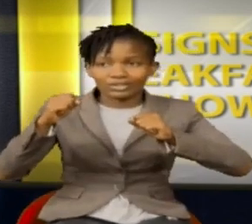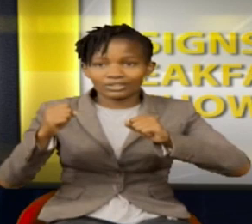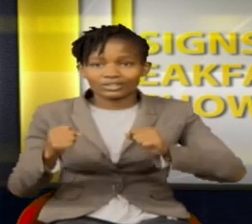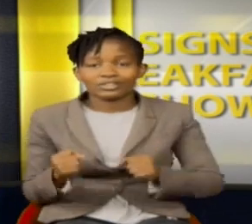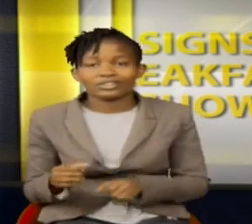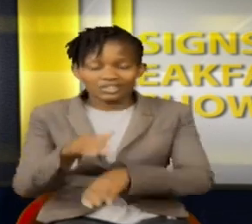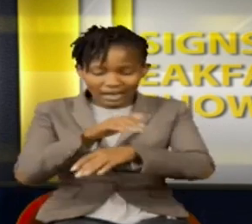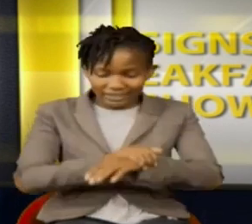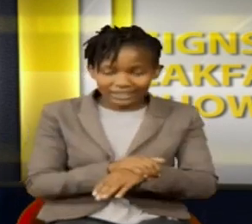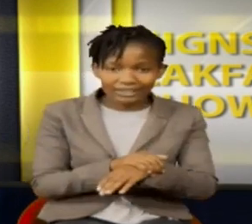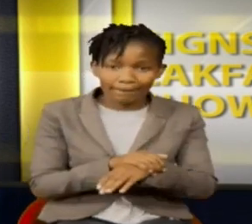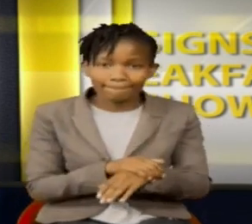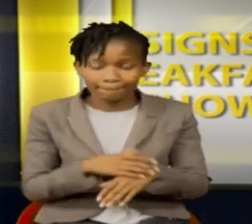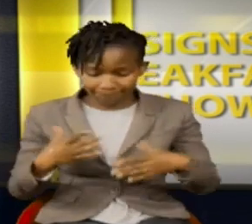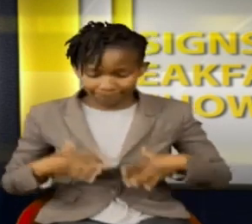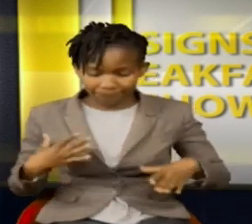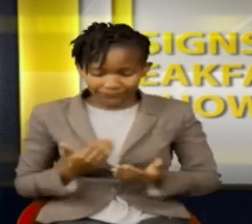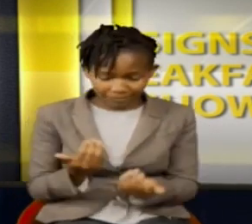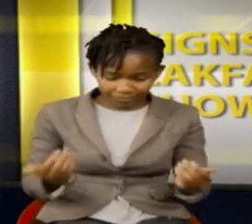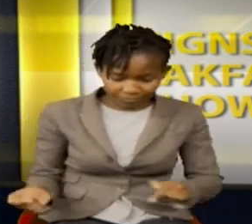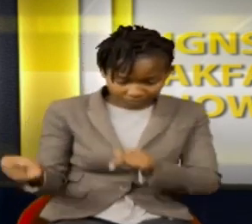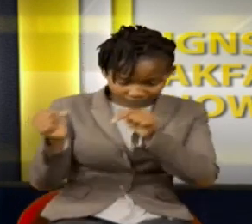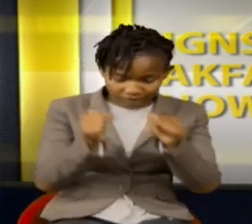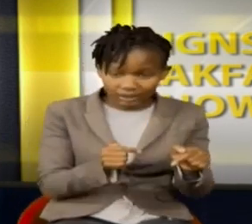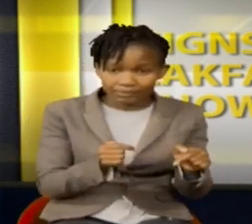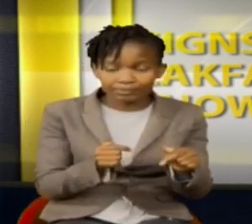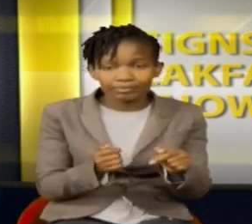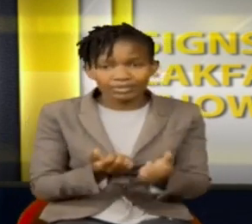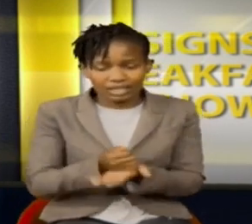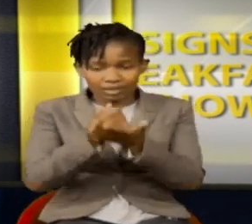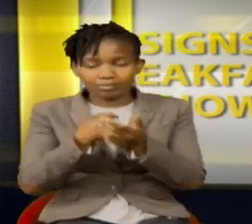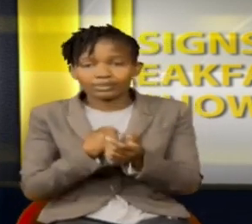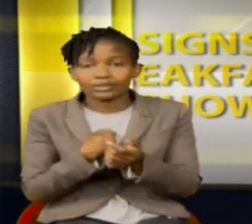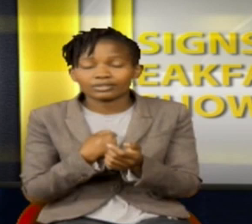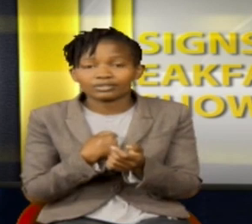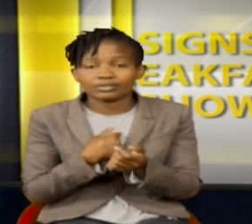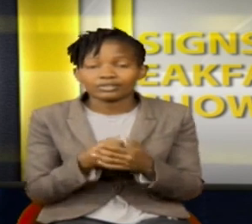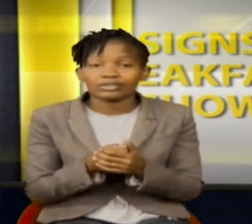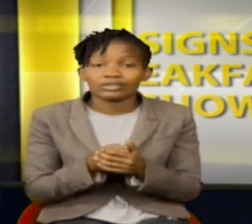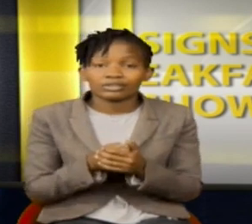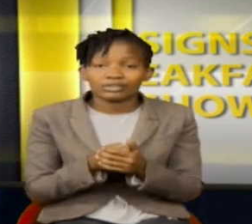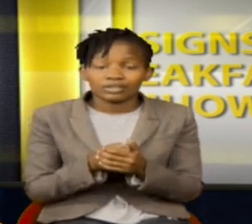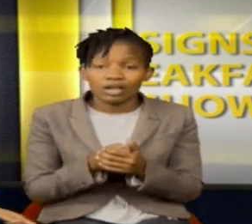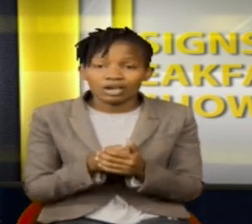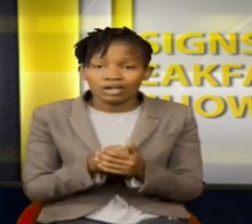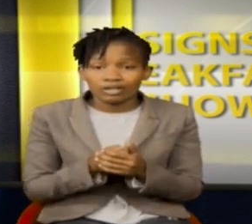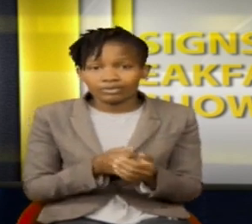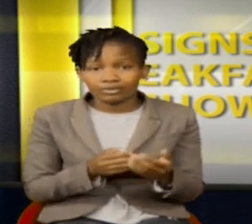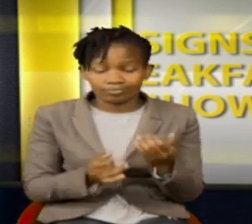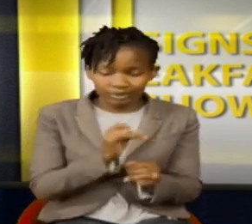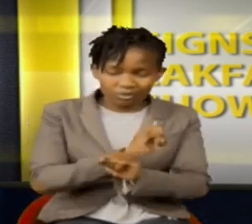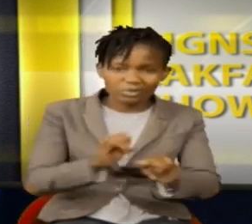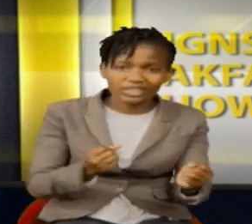mnisaidie niko na pinje. Aha. Fries ni 20 bob, 20 bob yeah. So tunakula fries mbili mimi na kula yangu solo ingine vijana